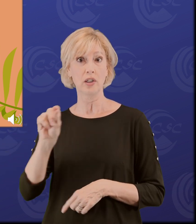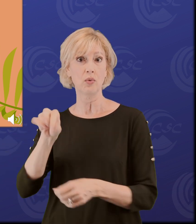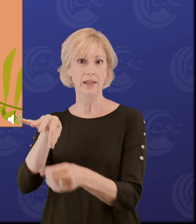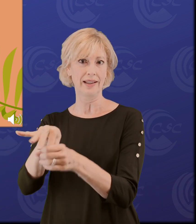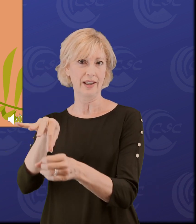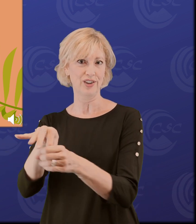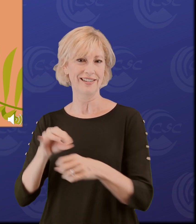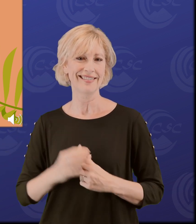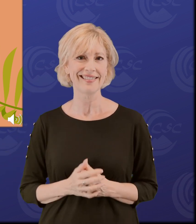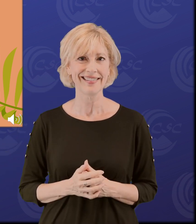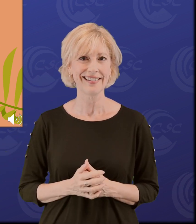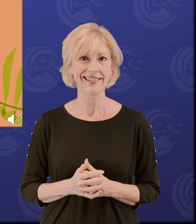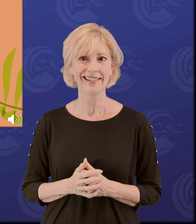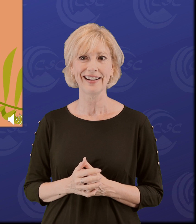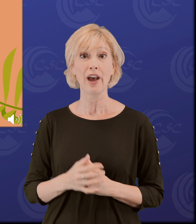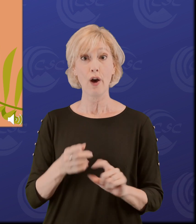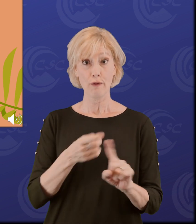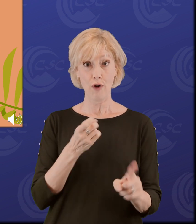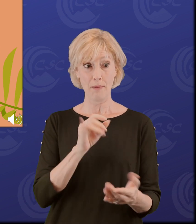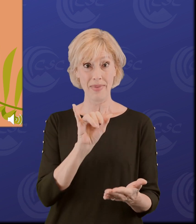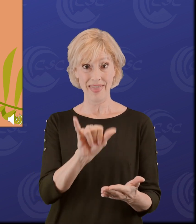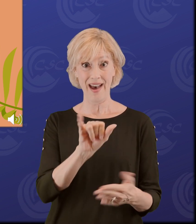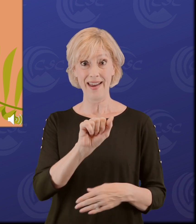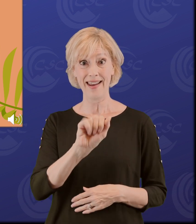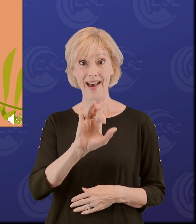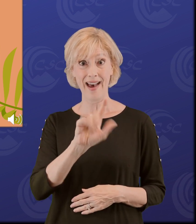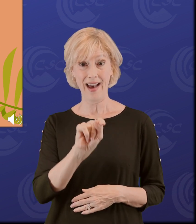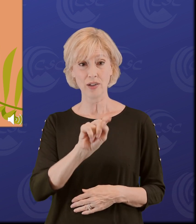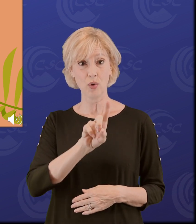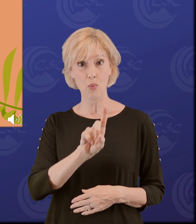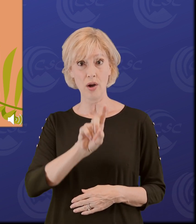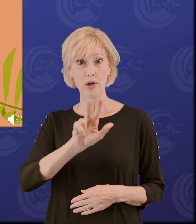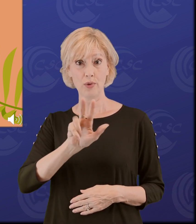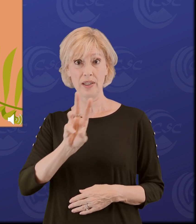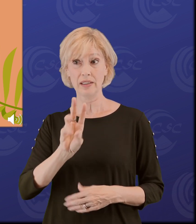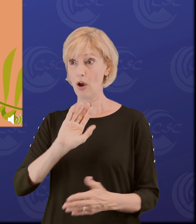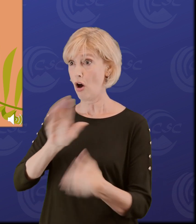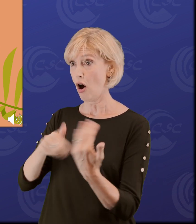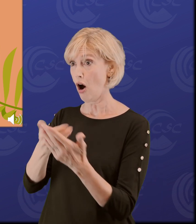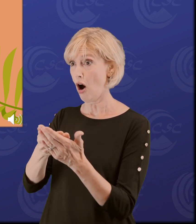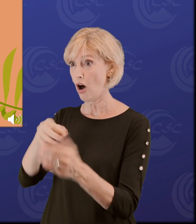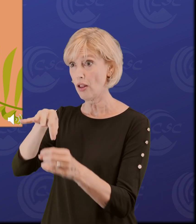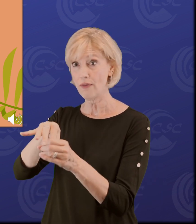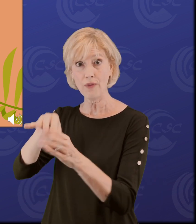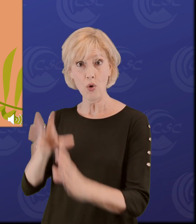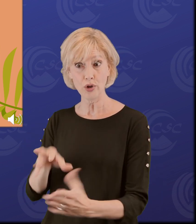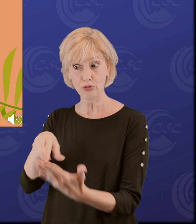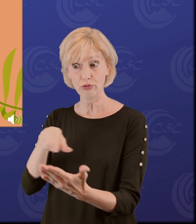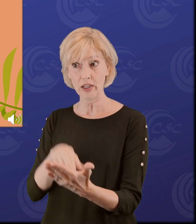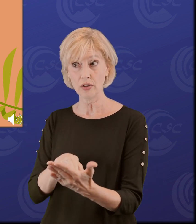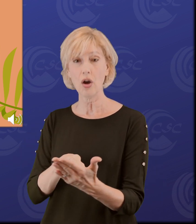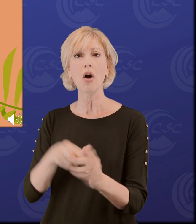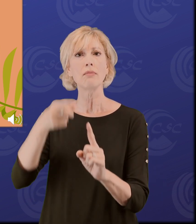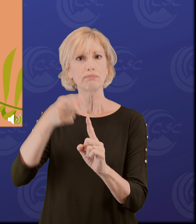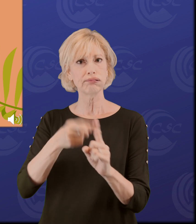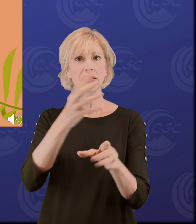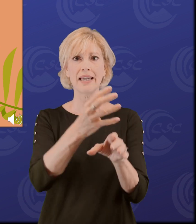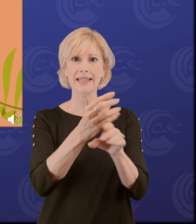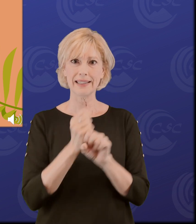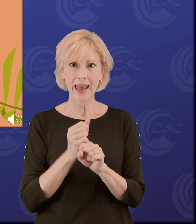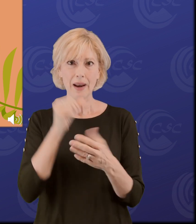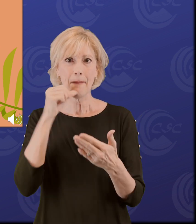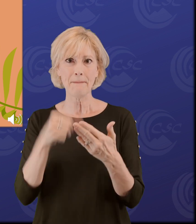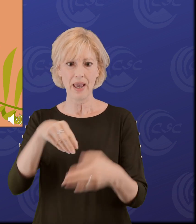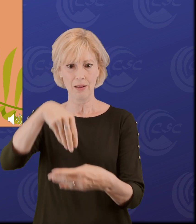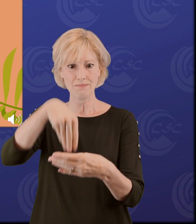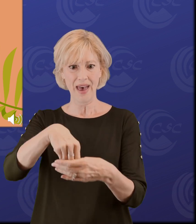this year. For those of you who are already registered to vote, you don't need to do anything further. However, we do want to stress the importance of